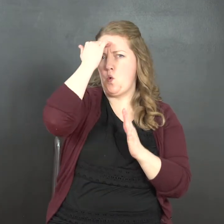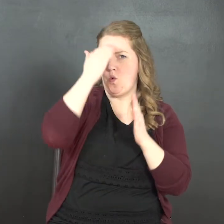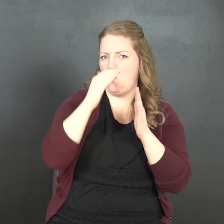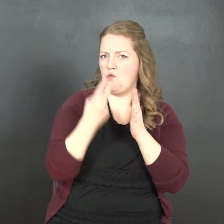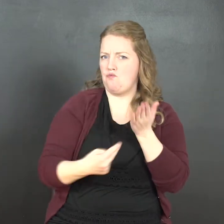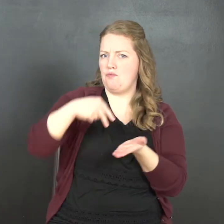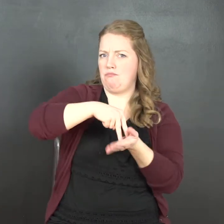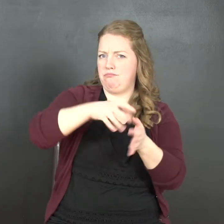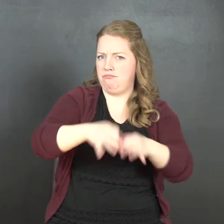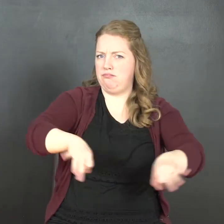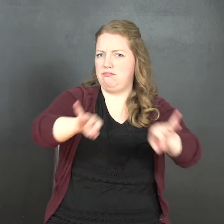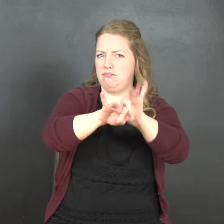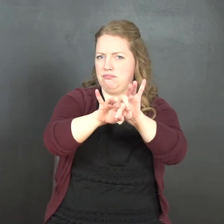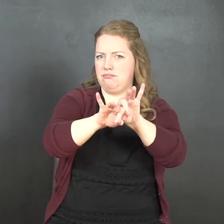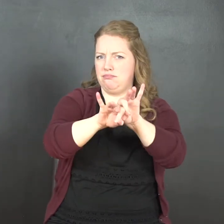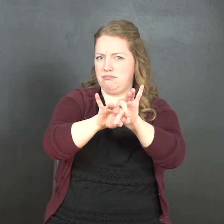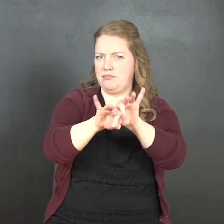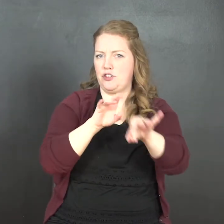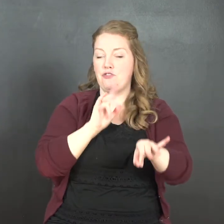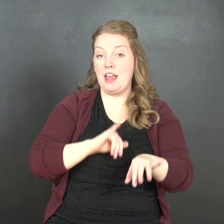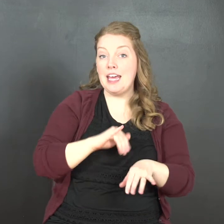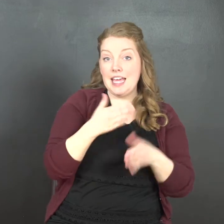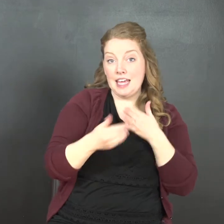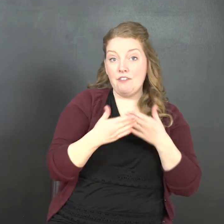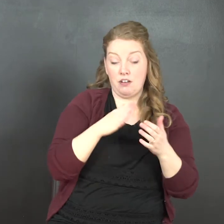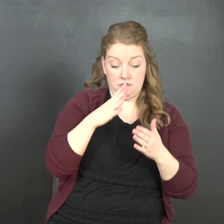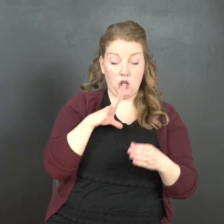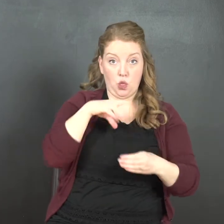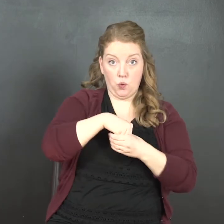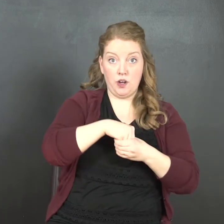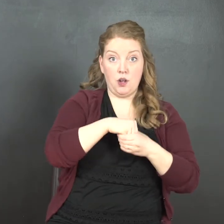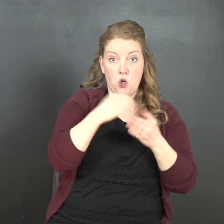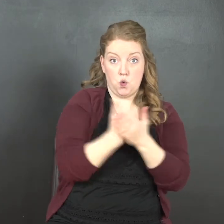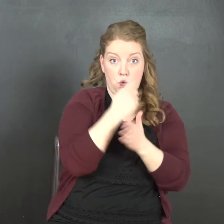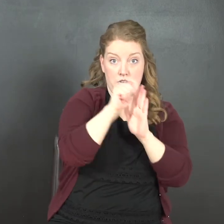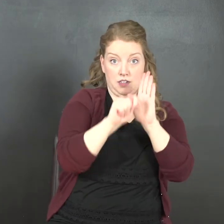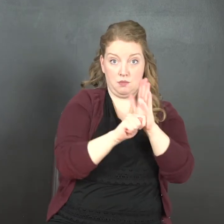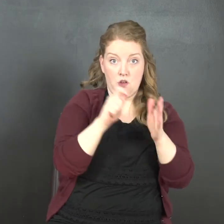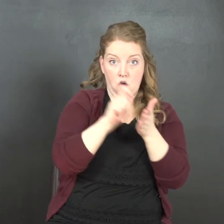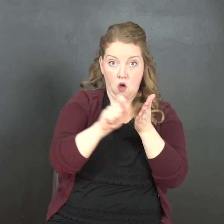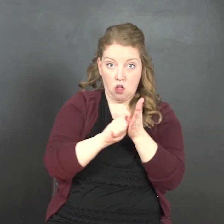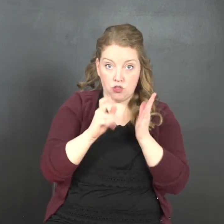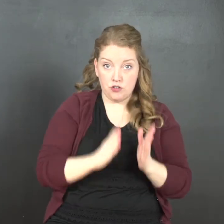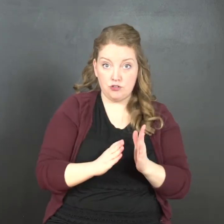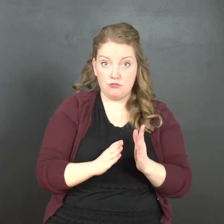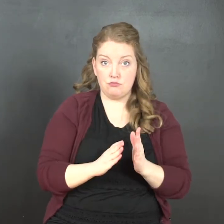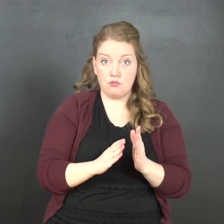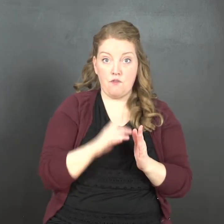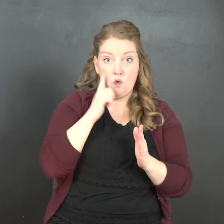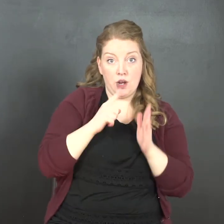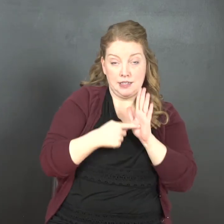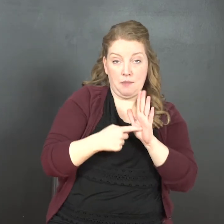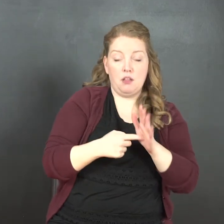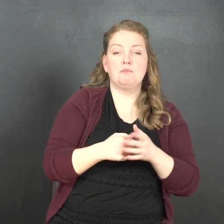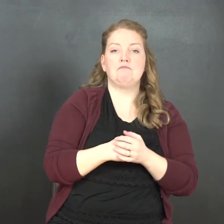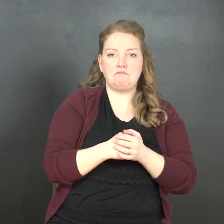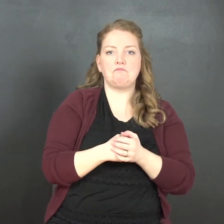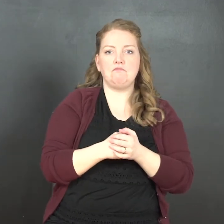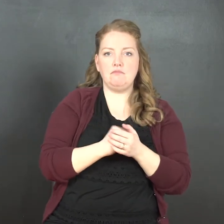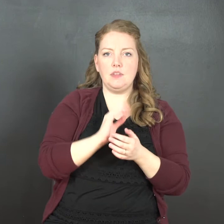central was the resurrection that many of the authors of the New Testament talked about it. For instance, Luke, in the book of